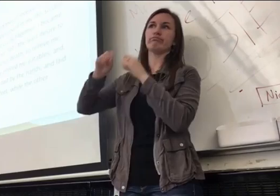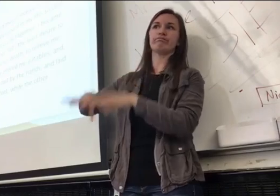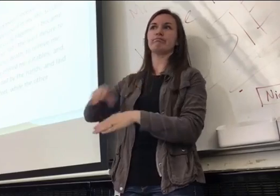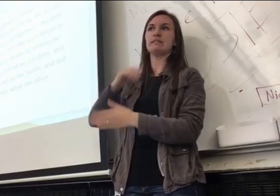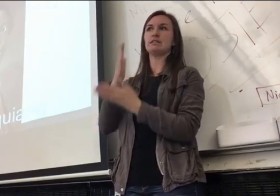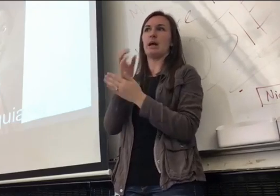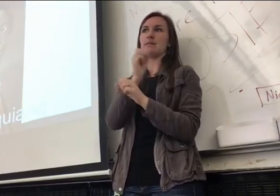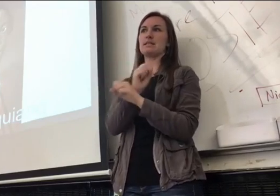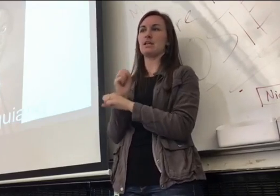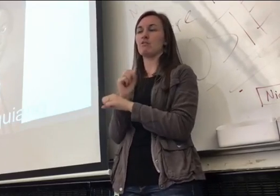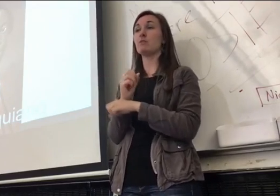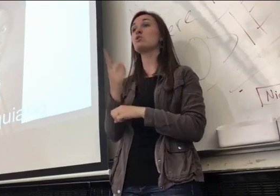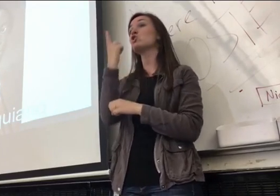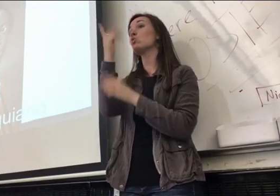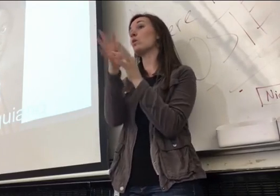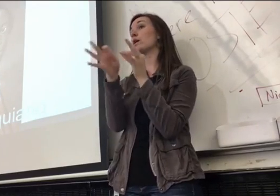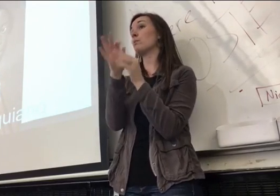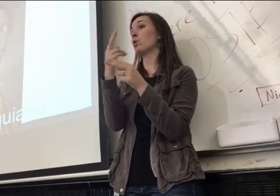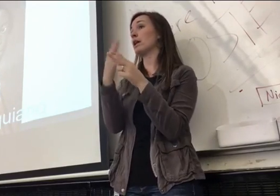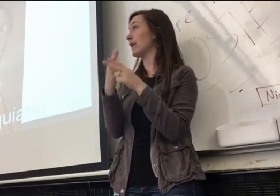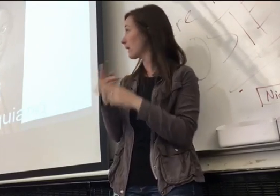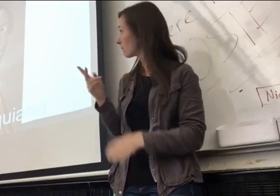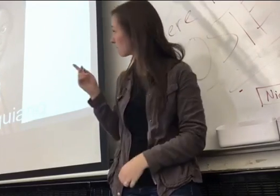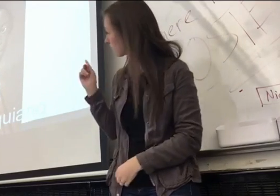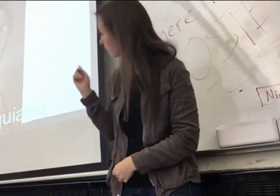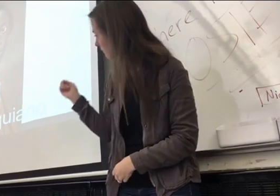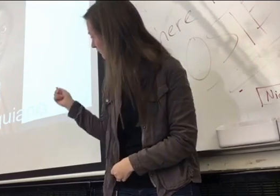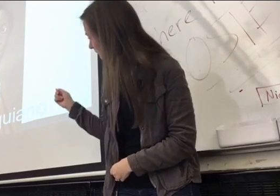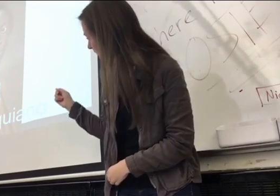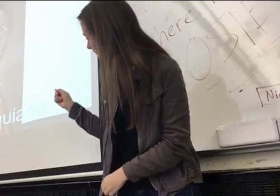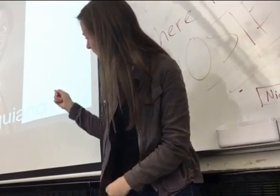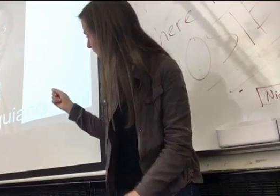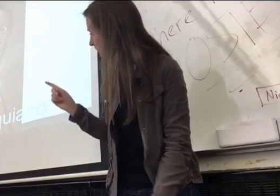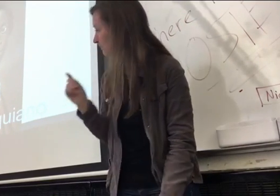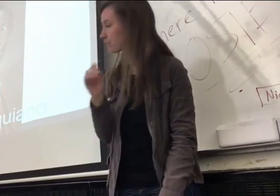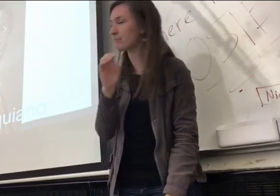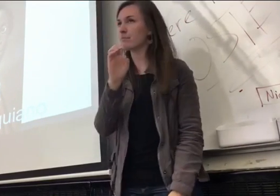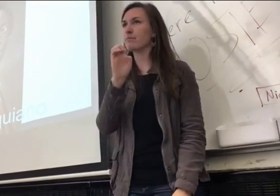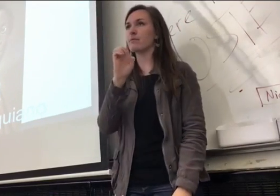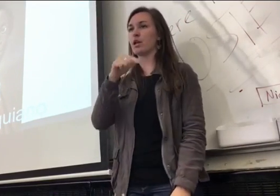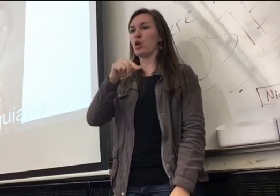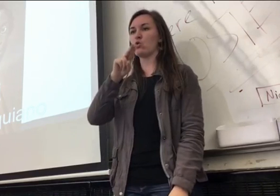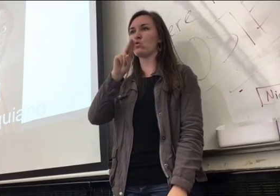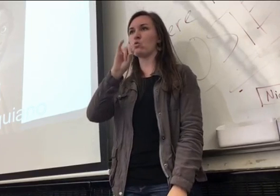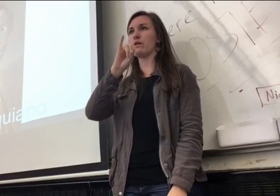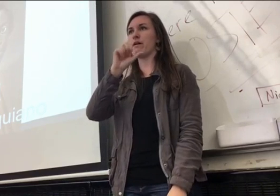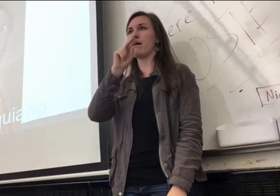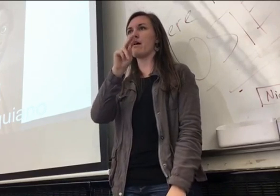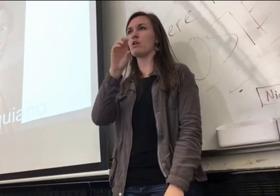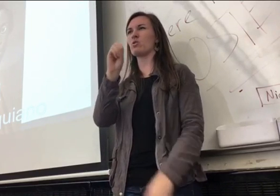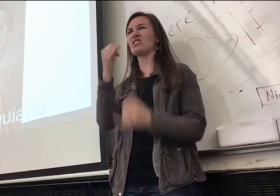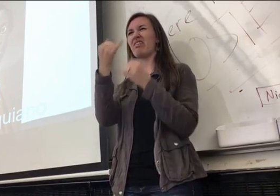you might want to know about is Equiano, which is on that very last part of your notes. It has